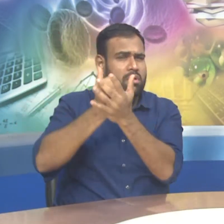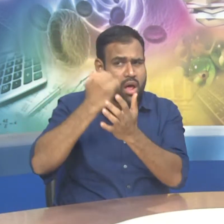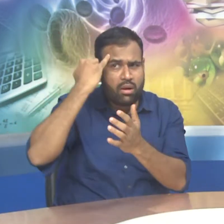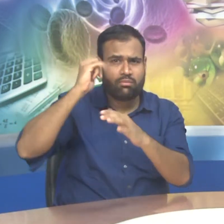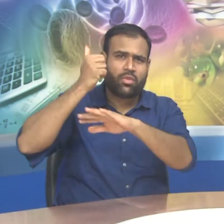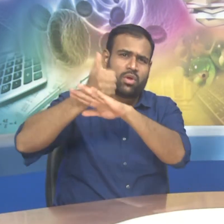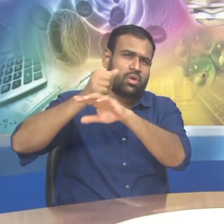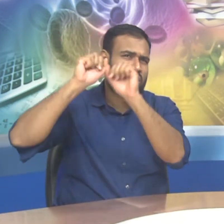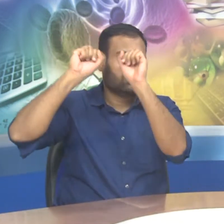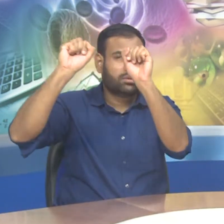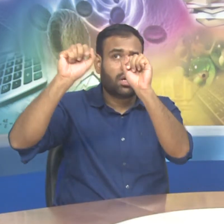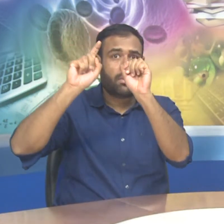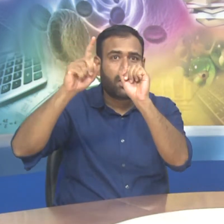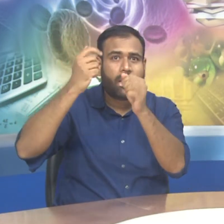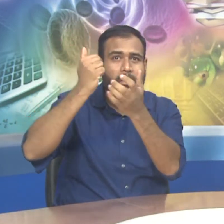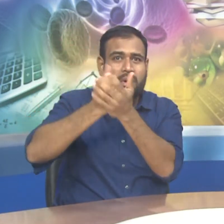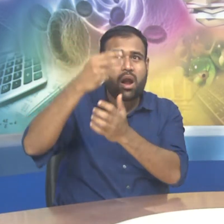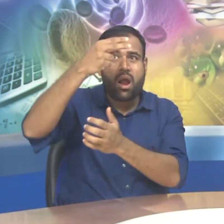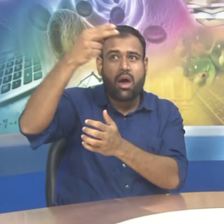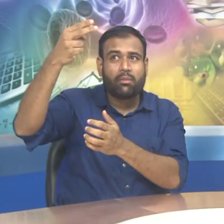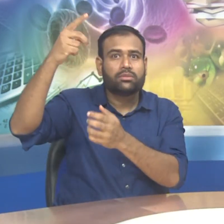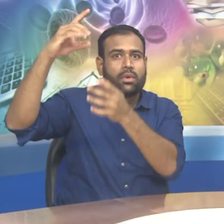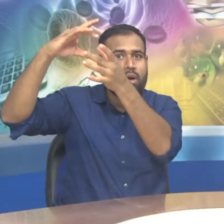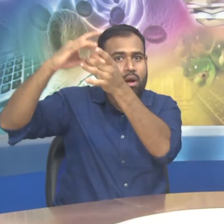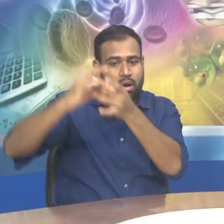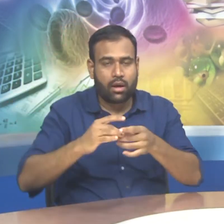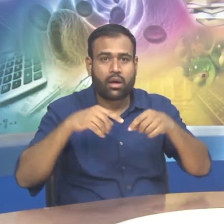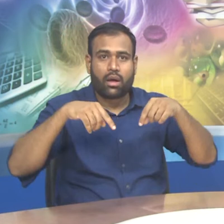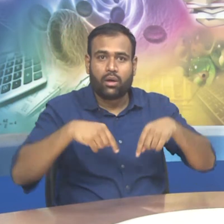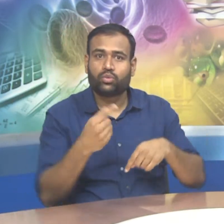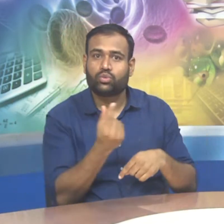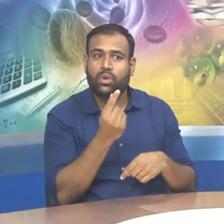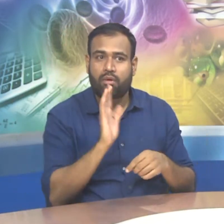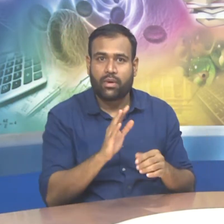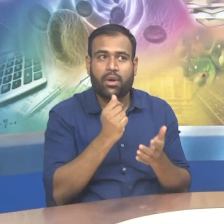but they operate their branches in our country.